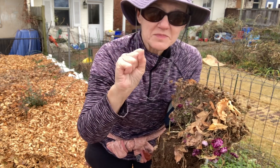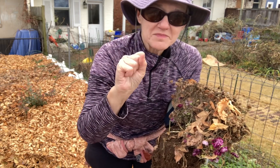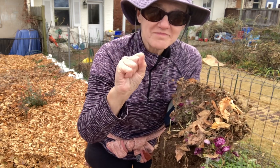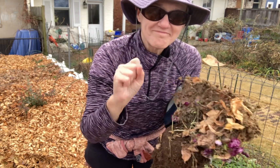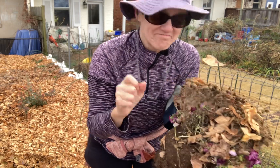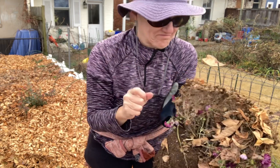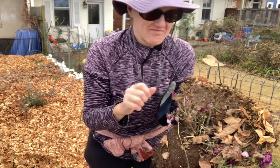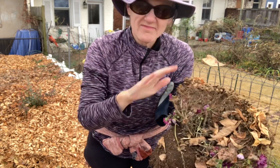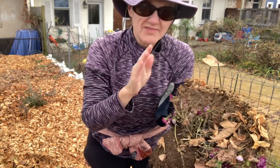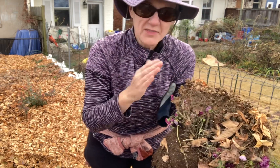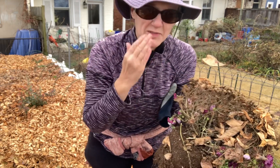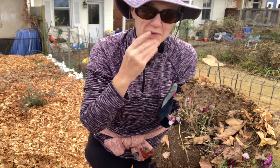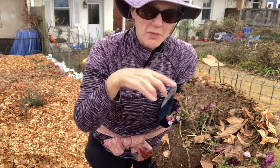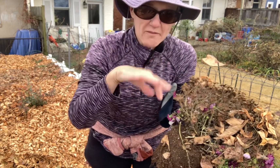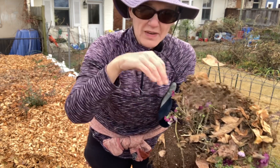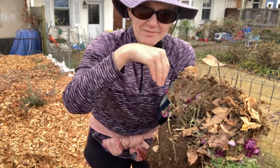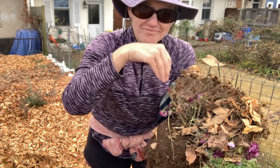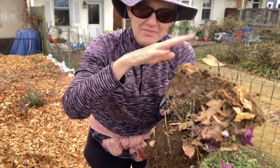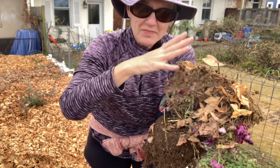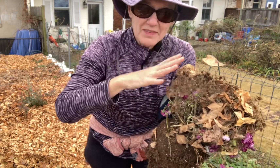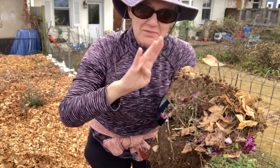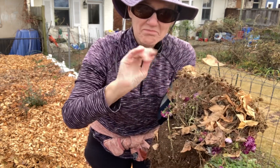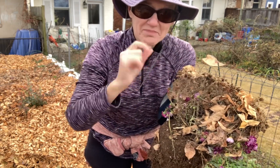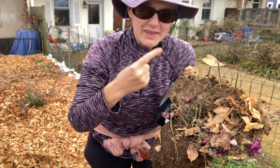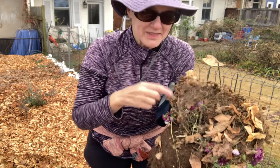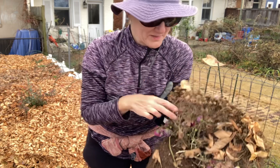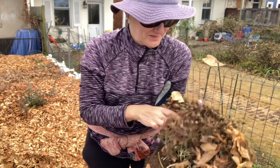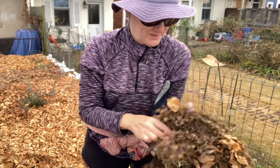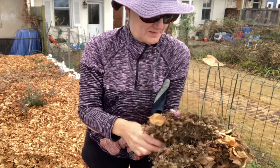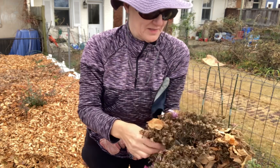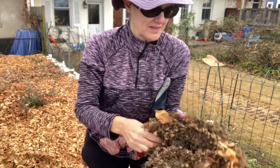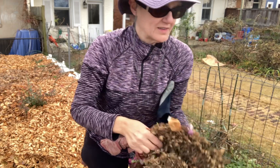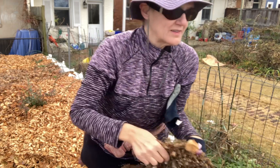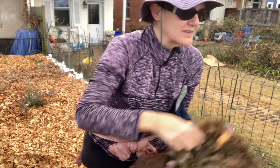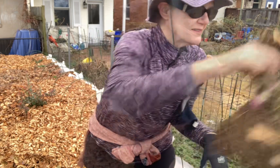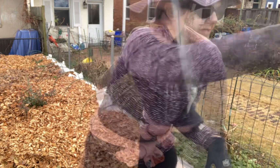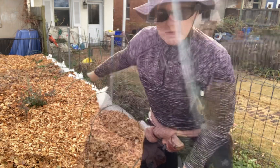geraniums. You never know what you're going to find in those bags.